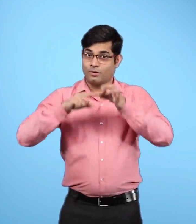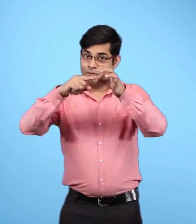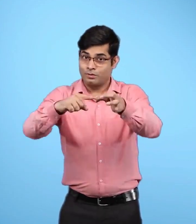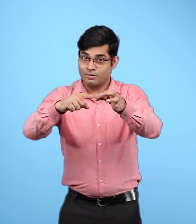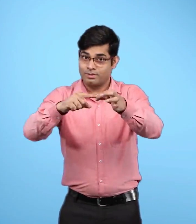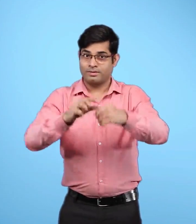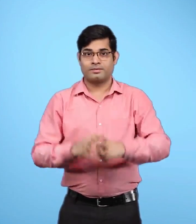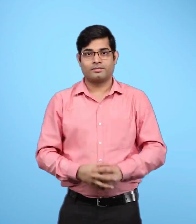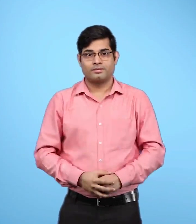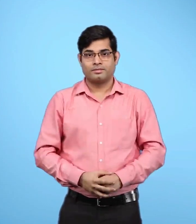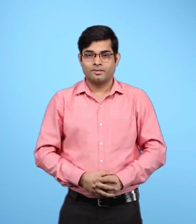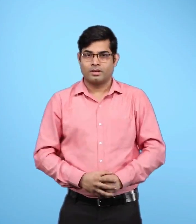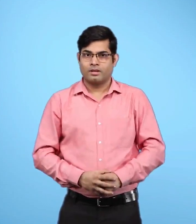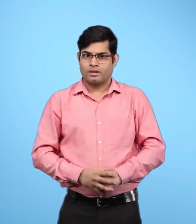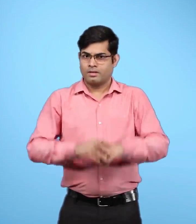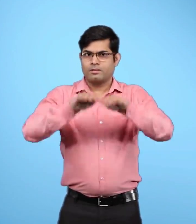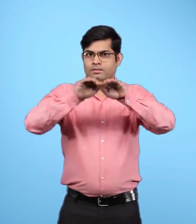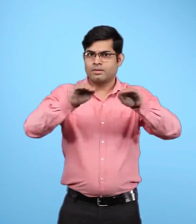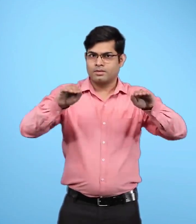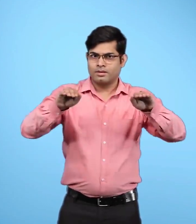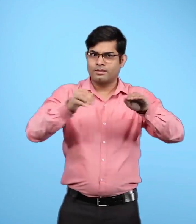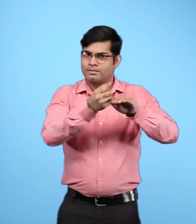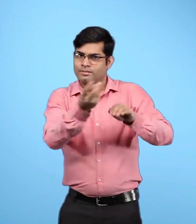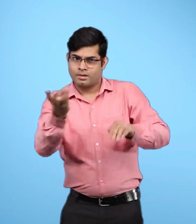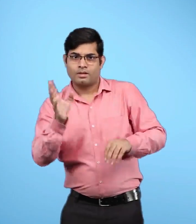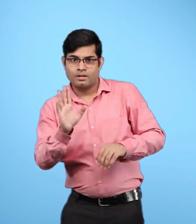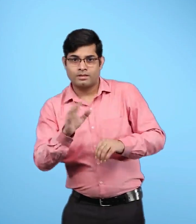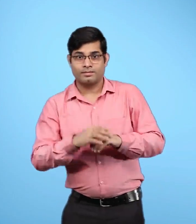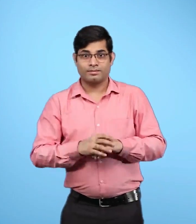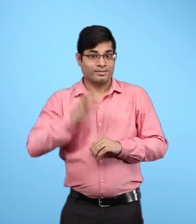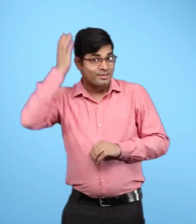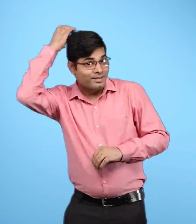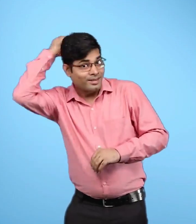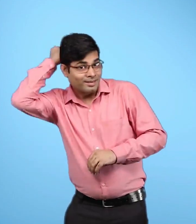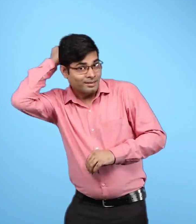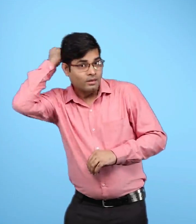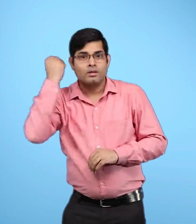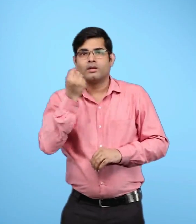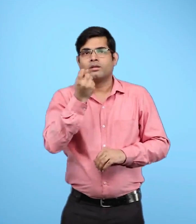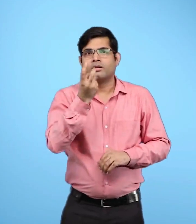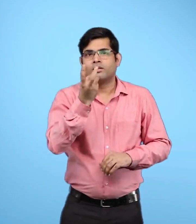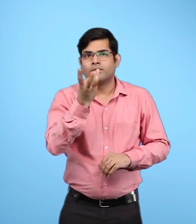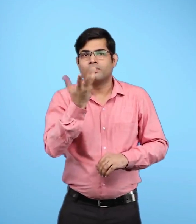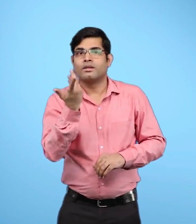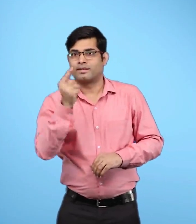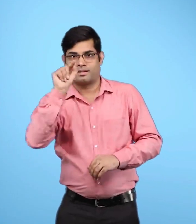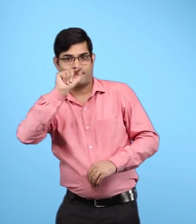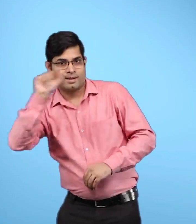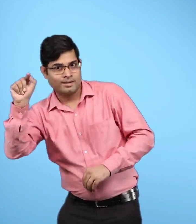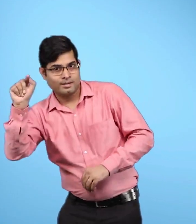Question A. The number of children with 1 ponytail is dash.